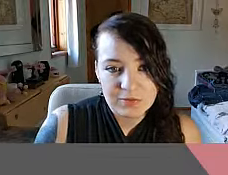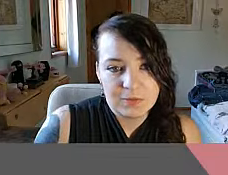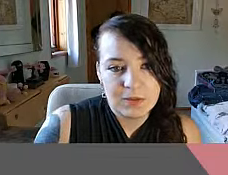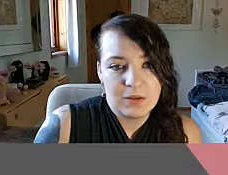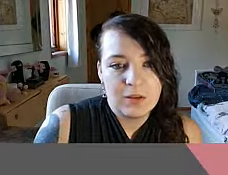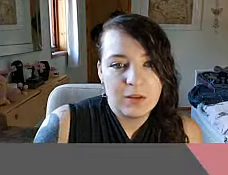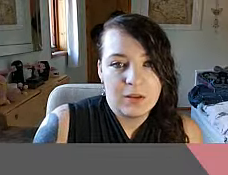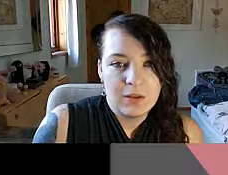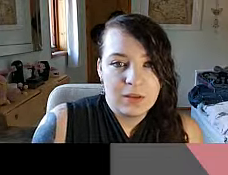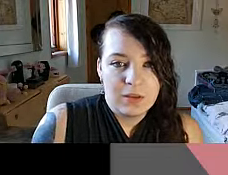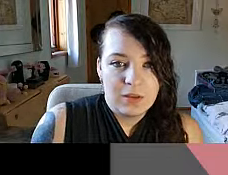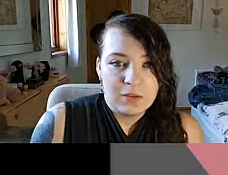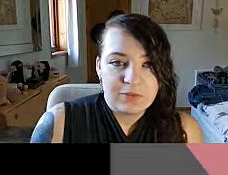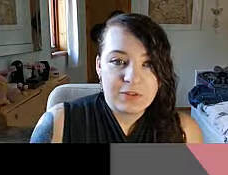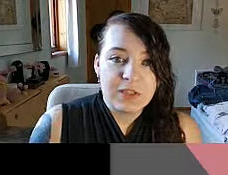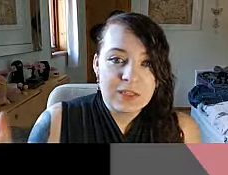research.